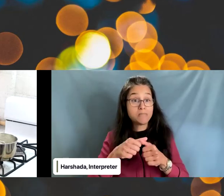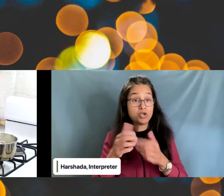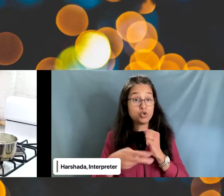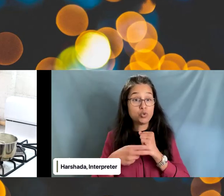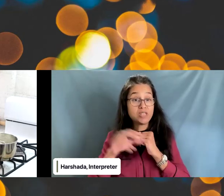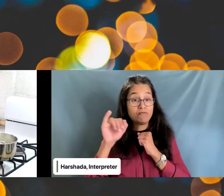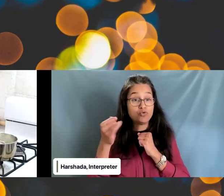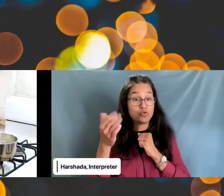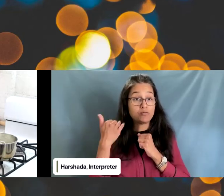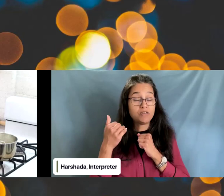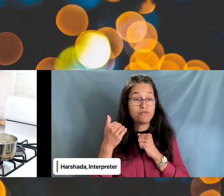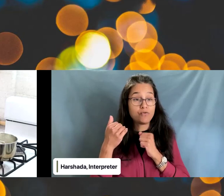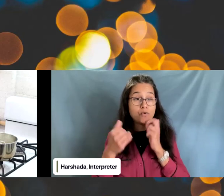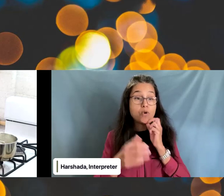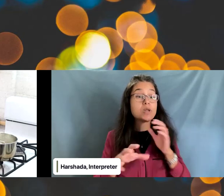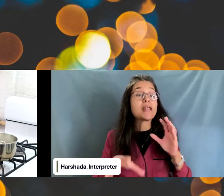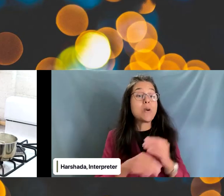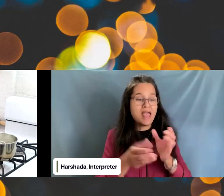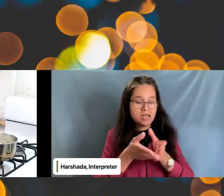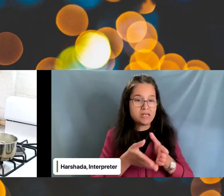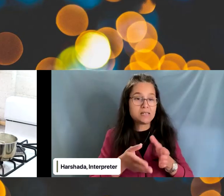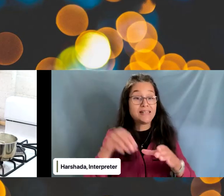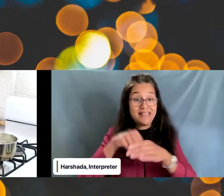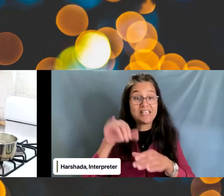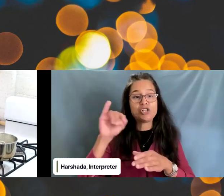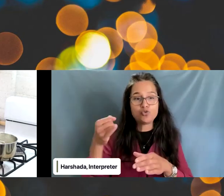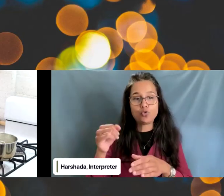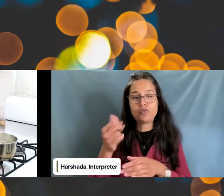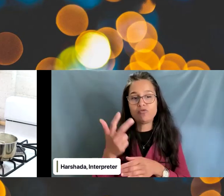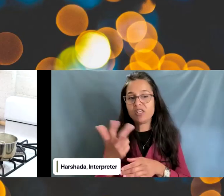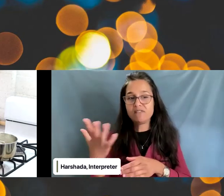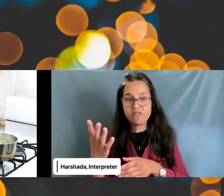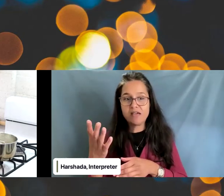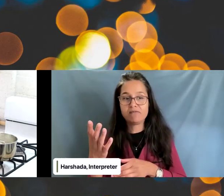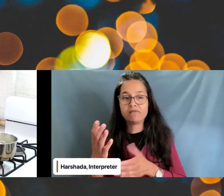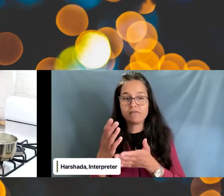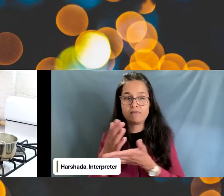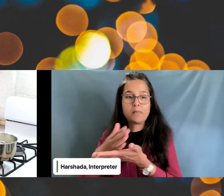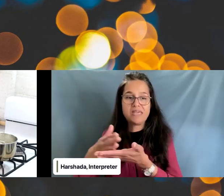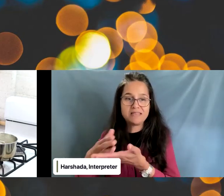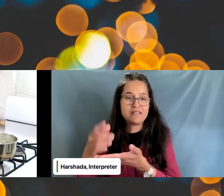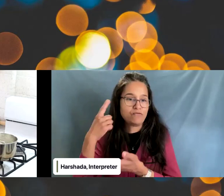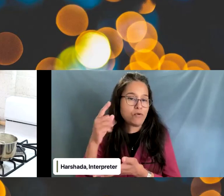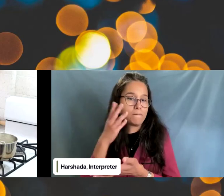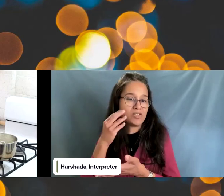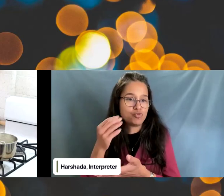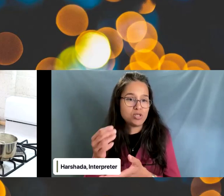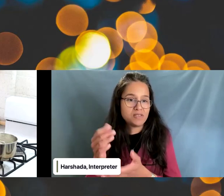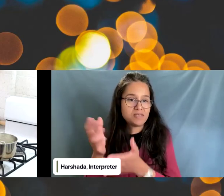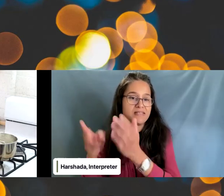3 to 5 slices of peaches in there that you're gonna save for decorating later. Okay, I'm just gonna use 3 for